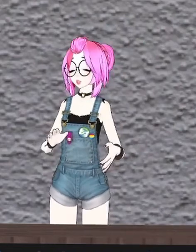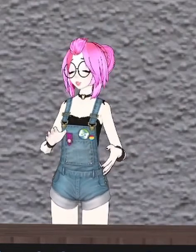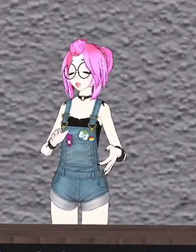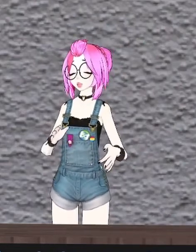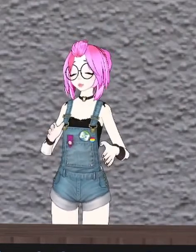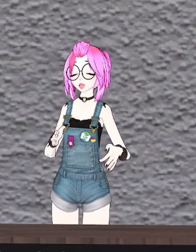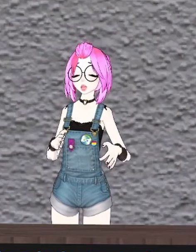So,